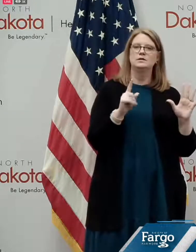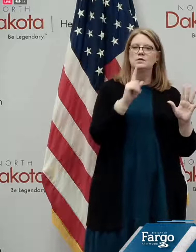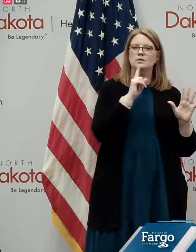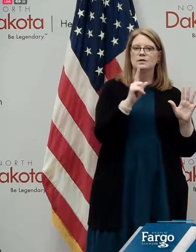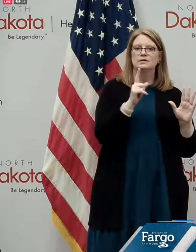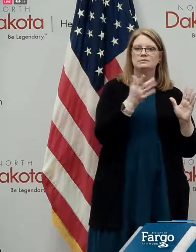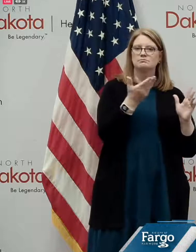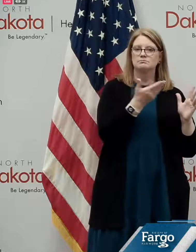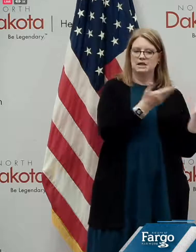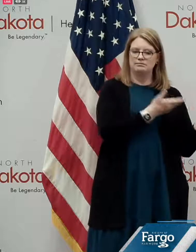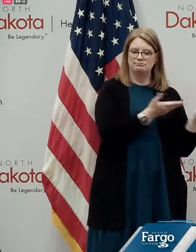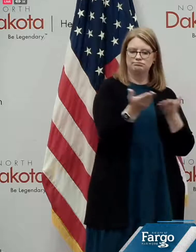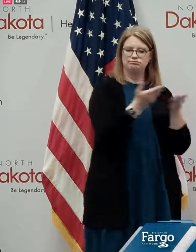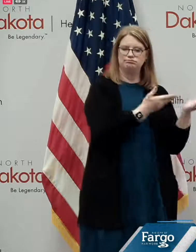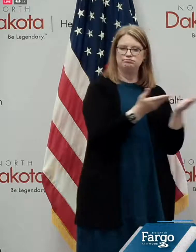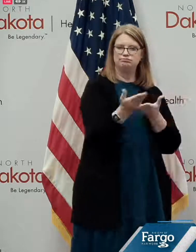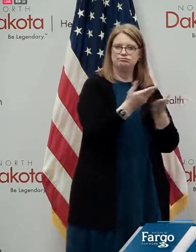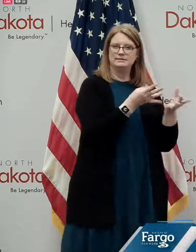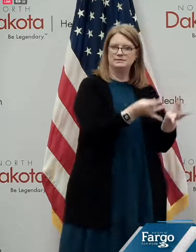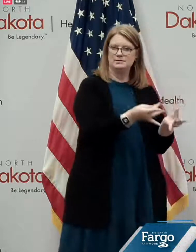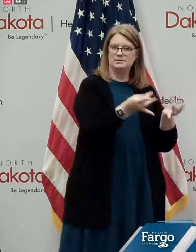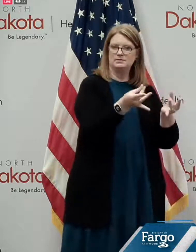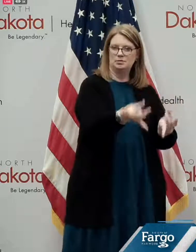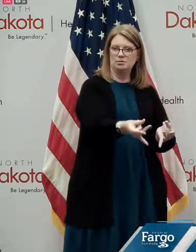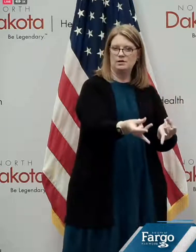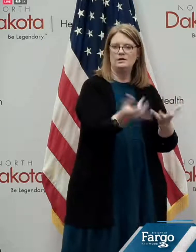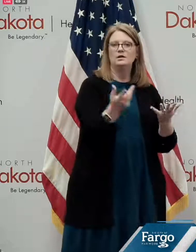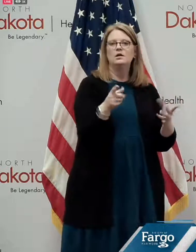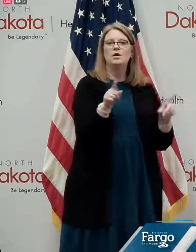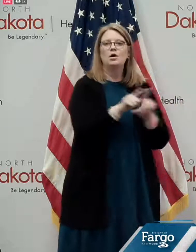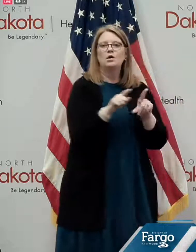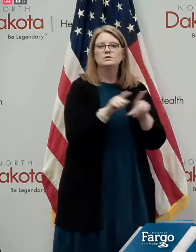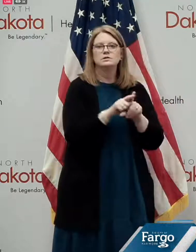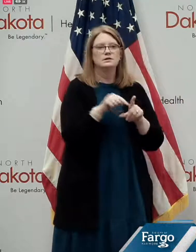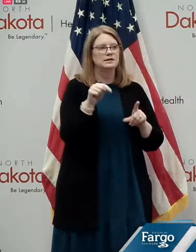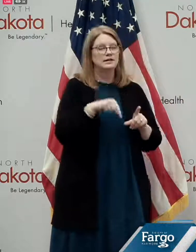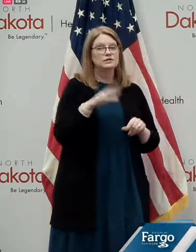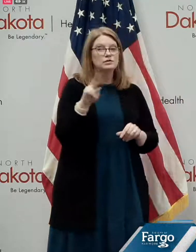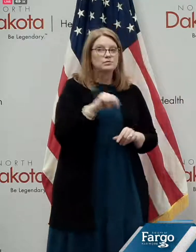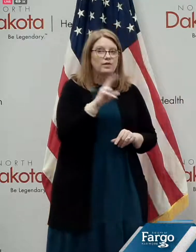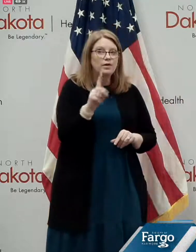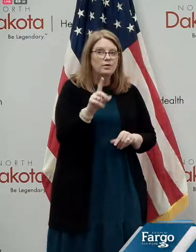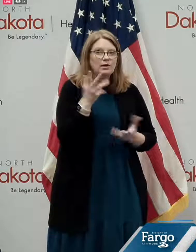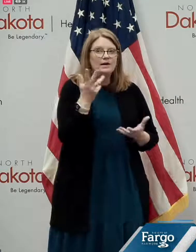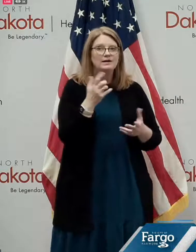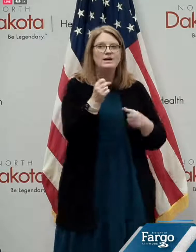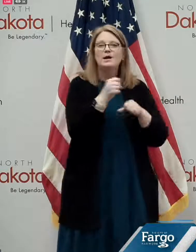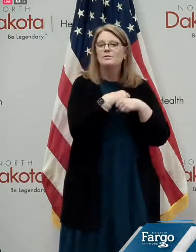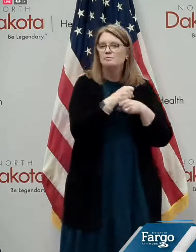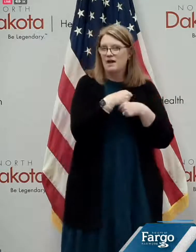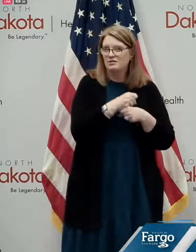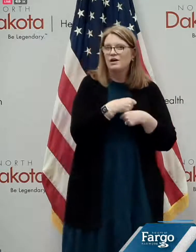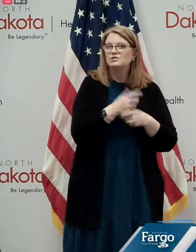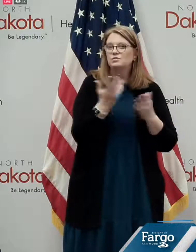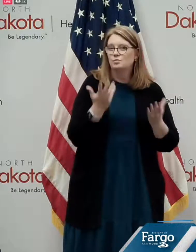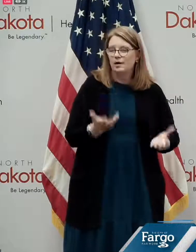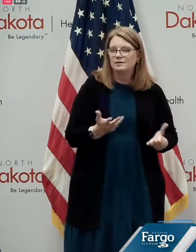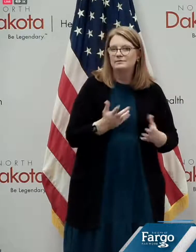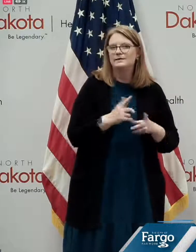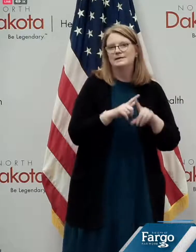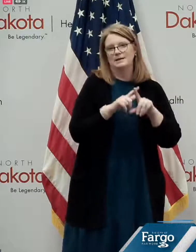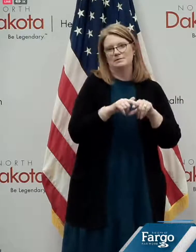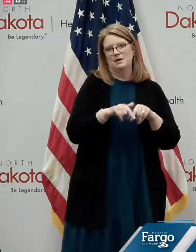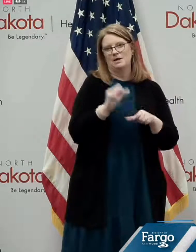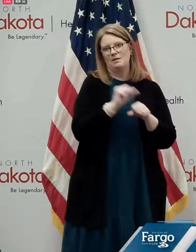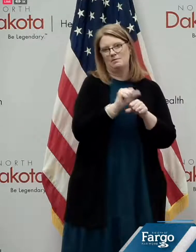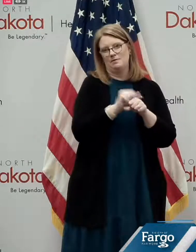supply chain uninterrupted, is that North Dakota positions itself as a place where manufacturers can count on employees showing up